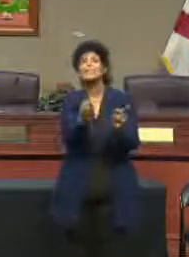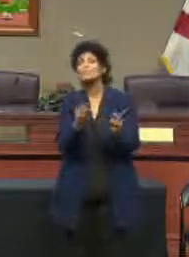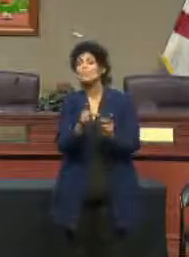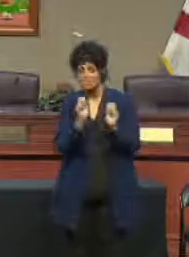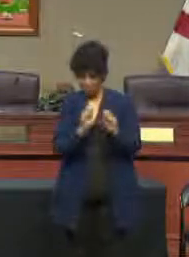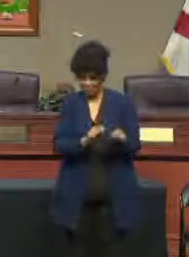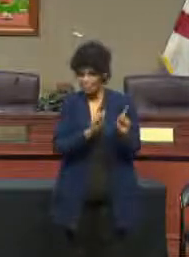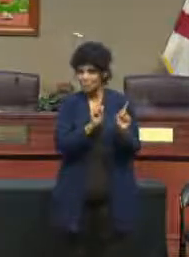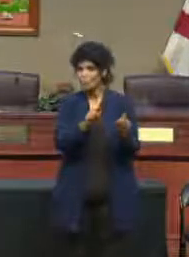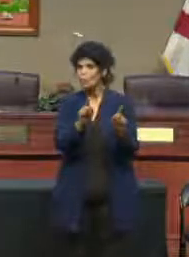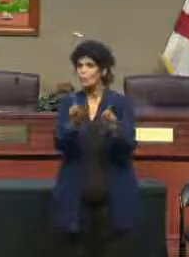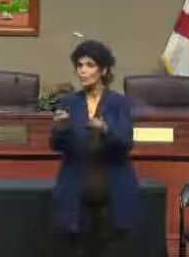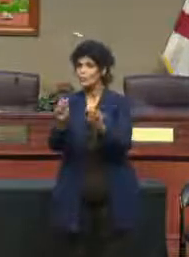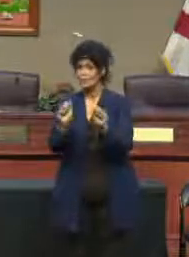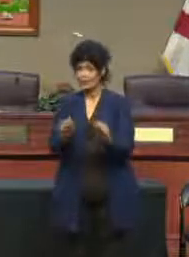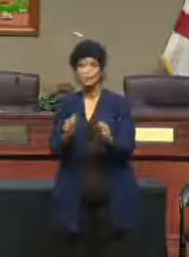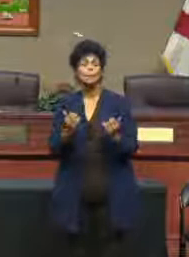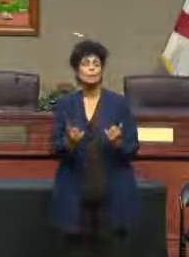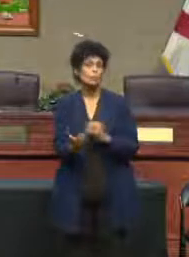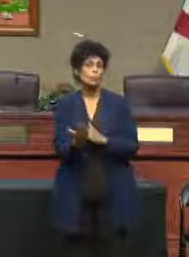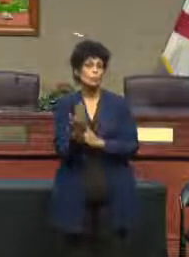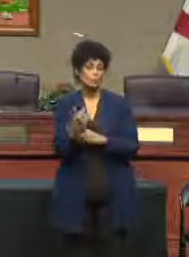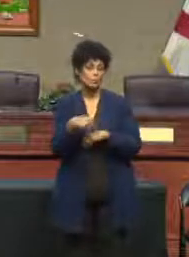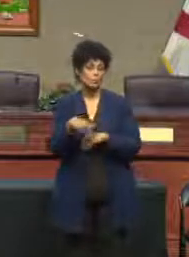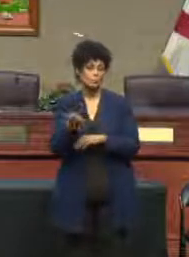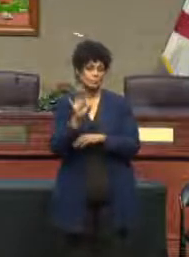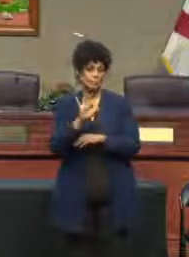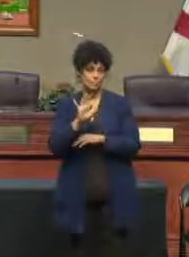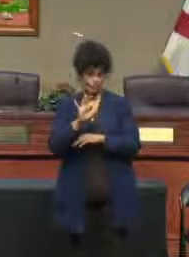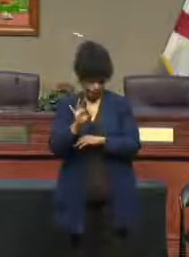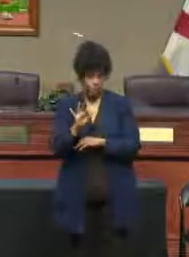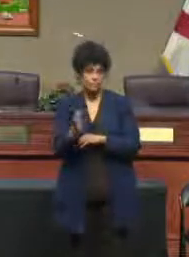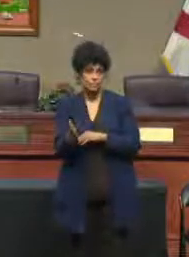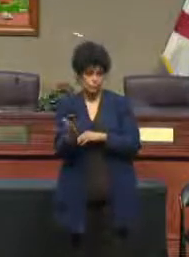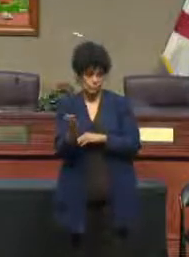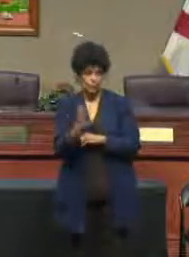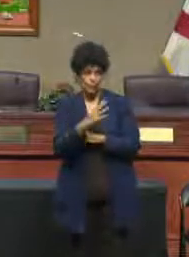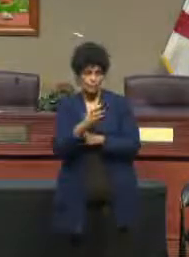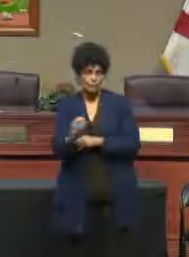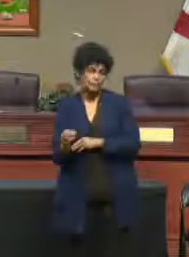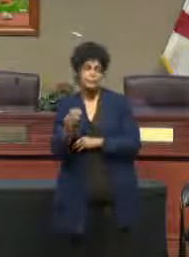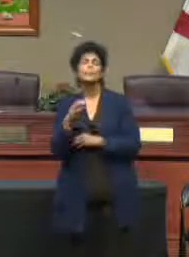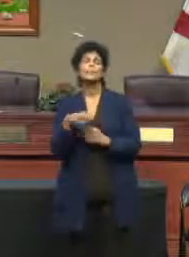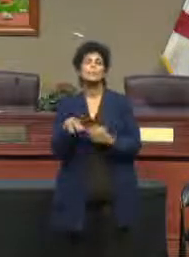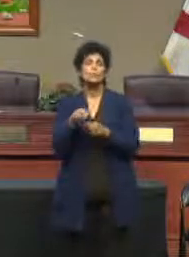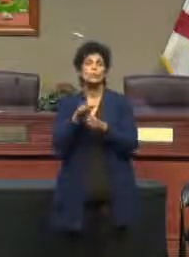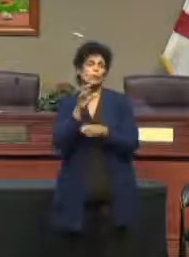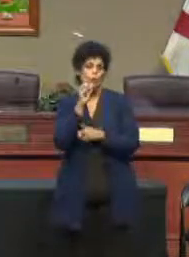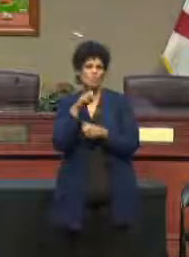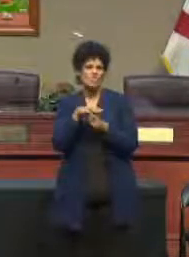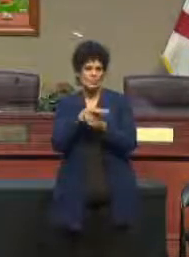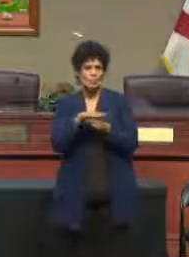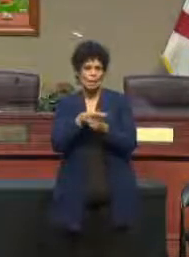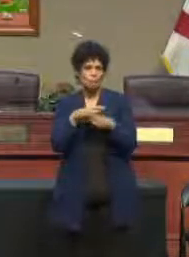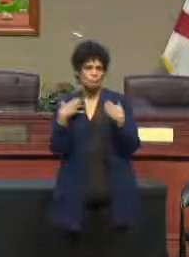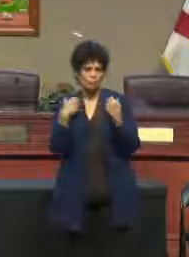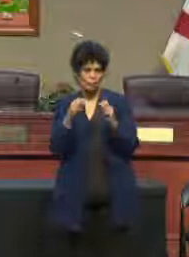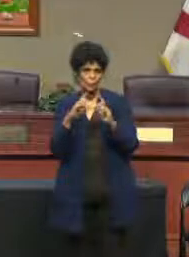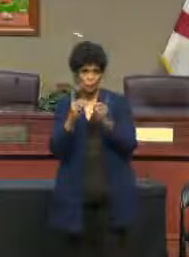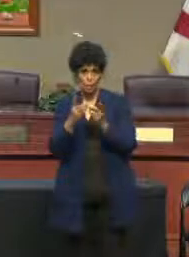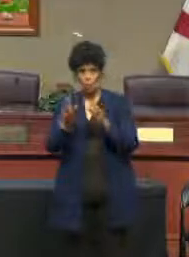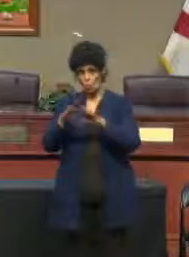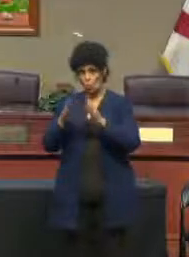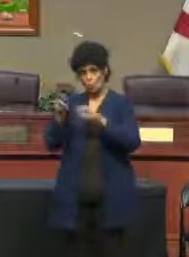morning at 9 a.m., the Florida Department of Health in Orange County opened its vaccination site at the Convention